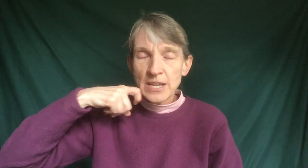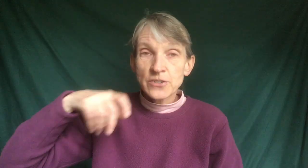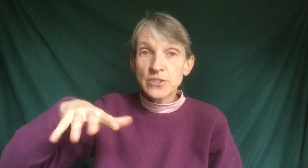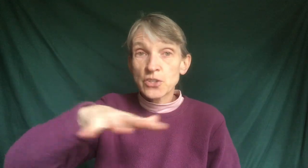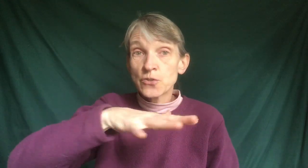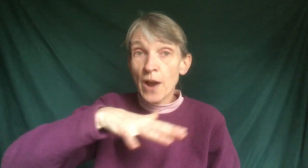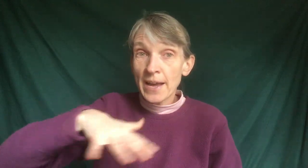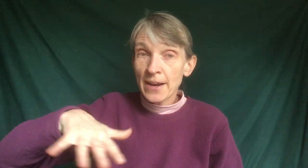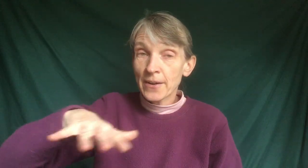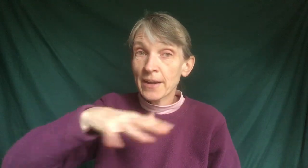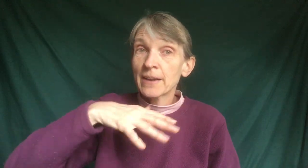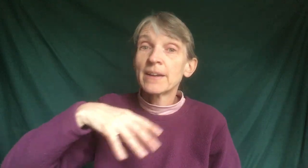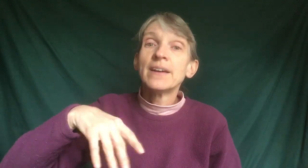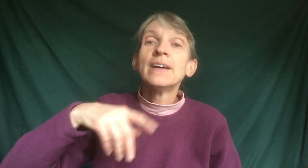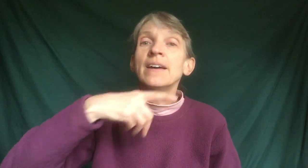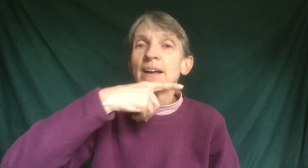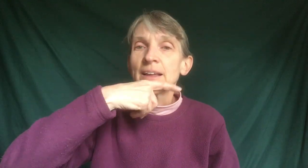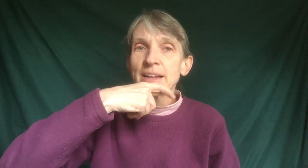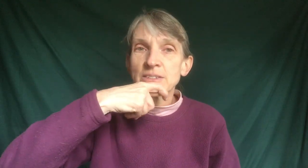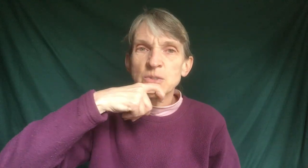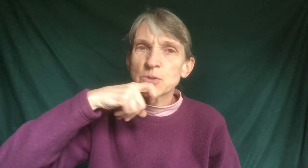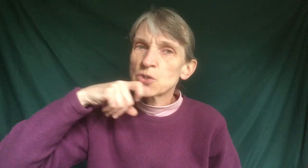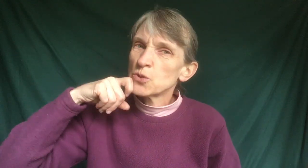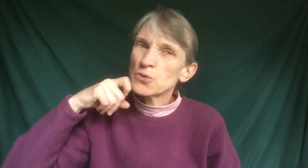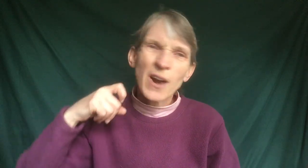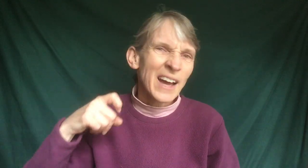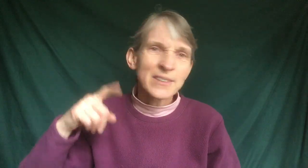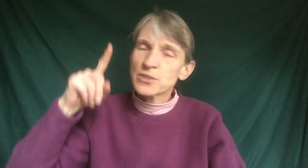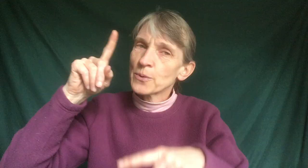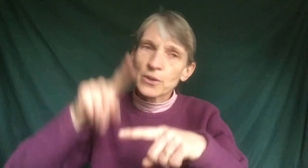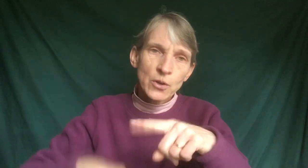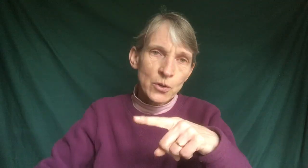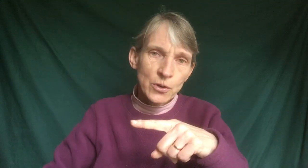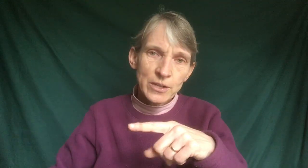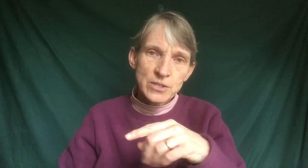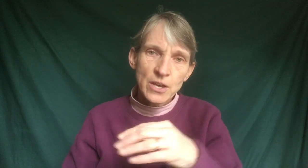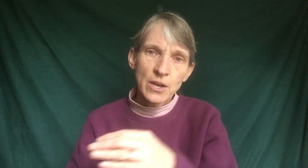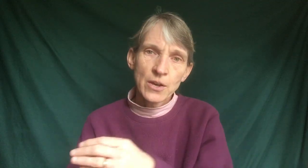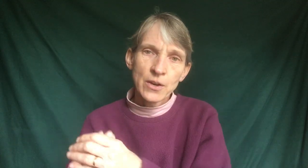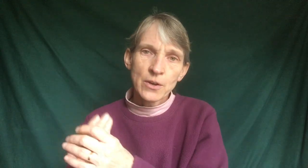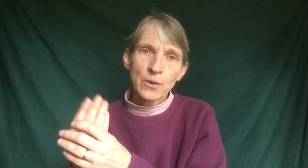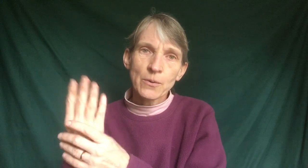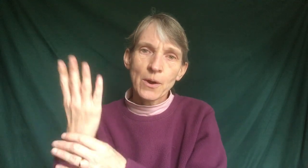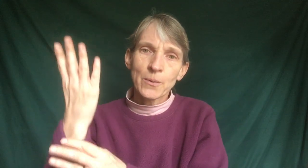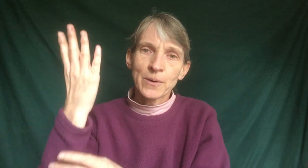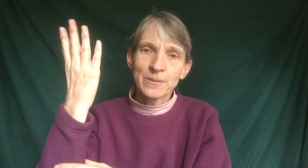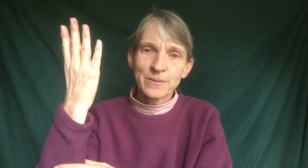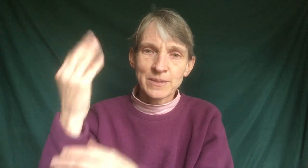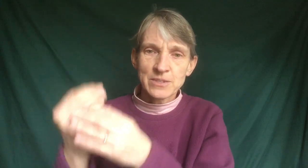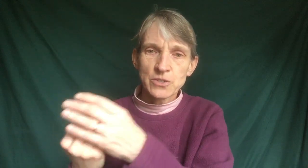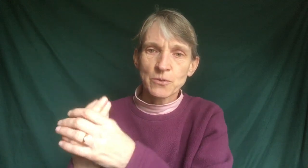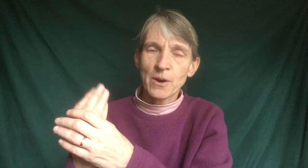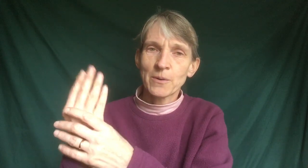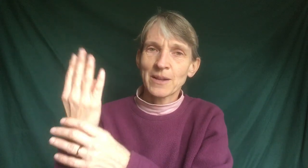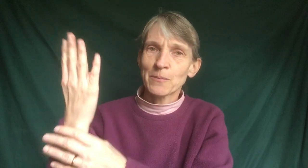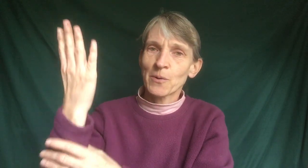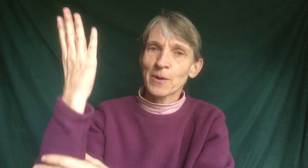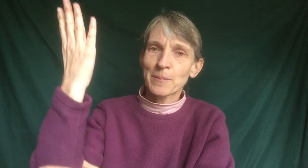desert is a dry area. And it was too dry, so it couldn't grow. This is grow, like we're growing up like